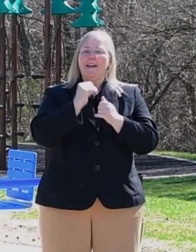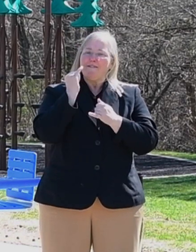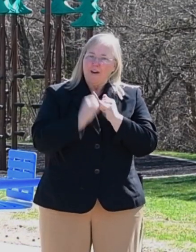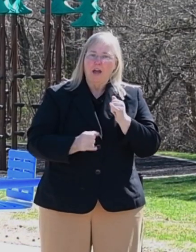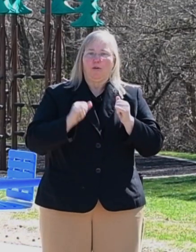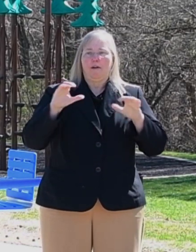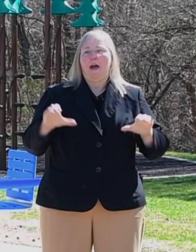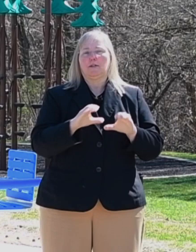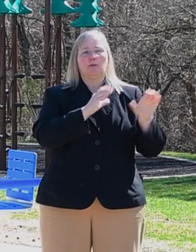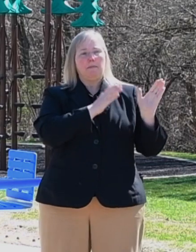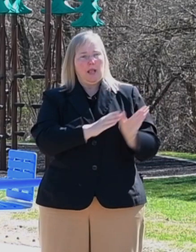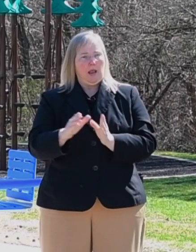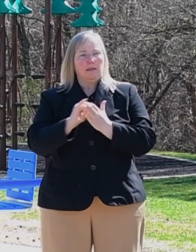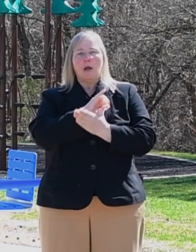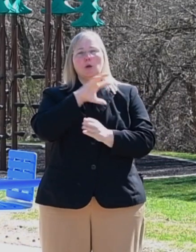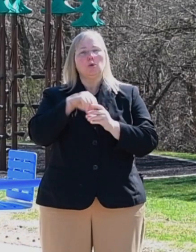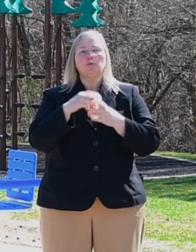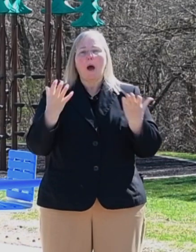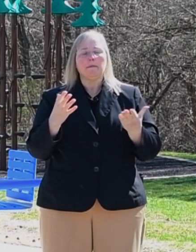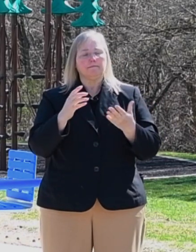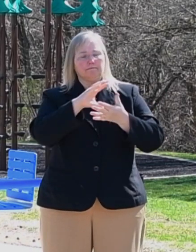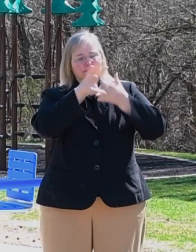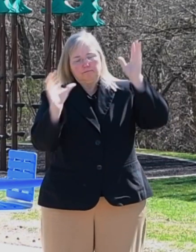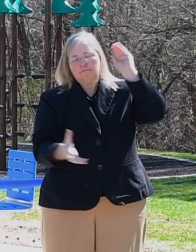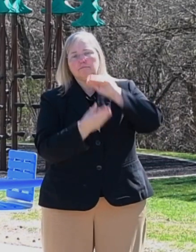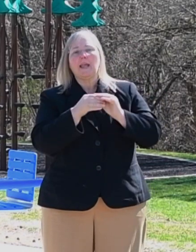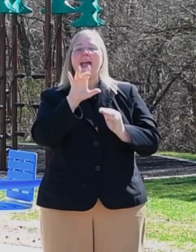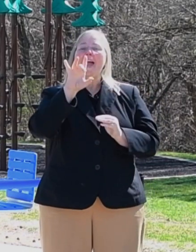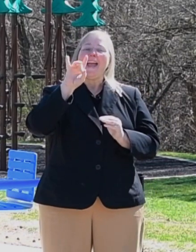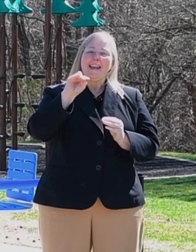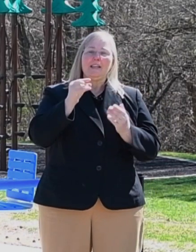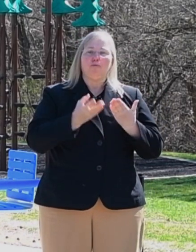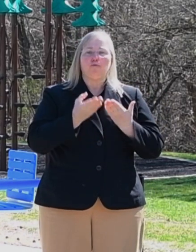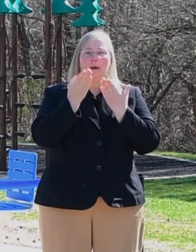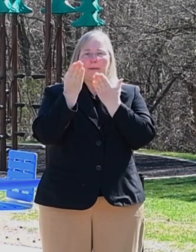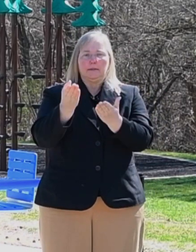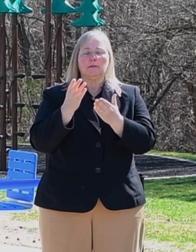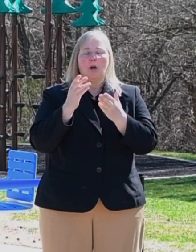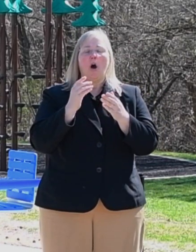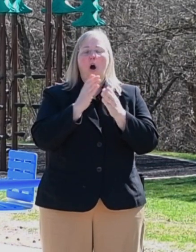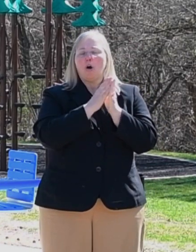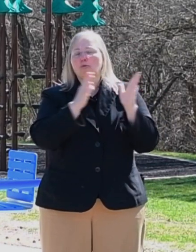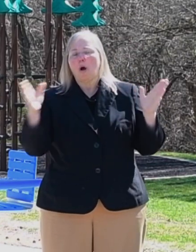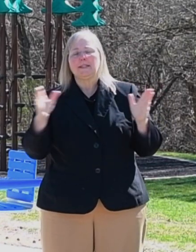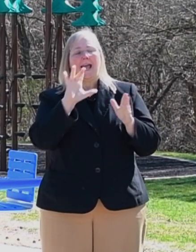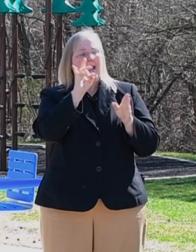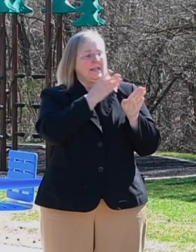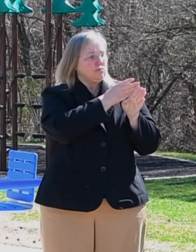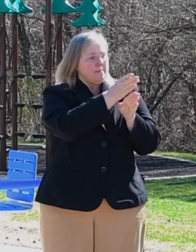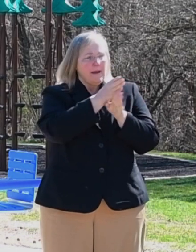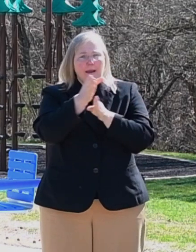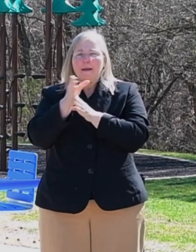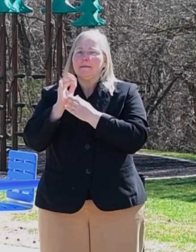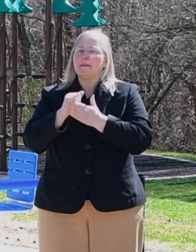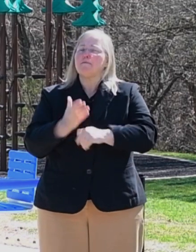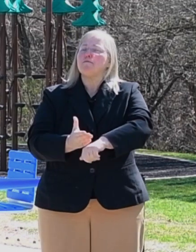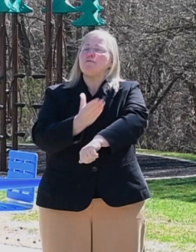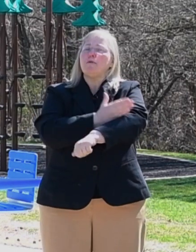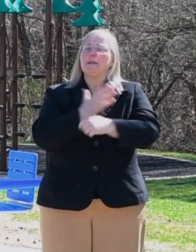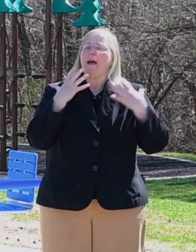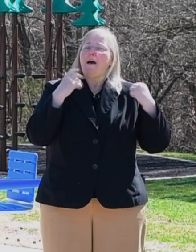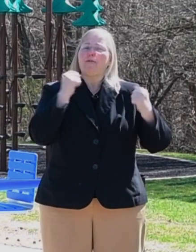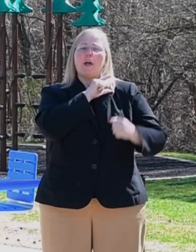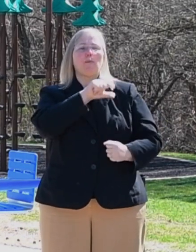plan, which includes 80 recommendations across 8 domains that influence the health and quality of life